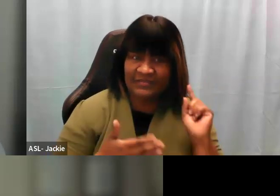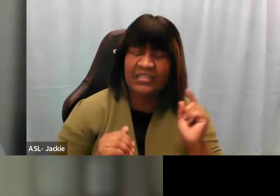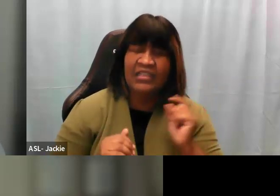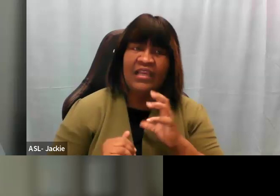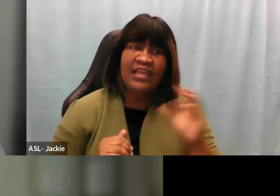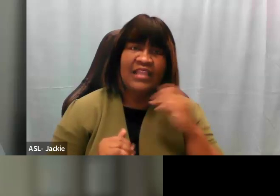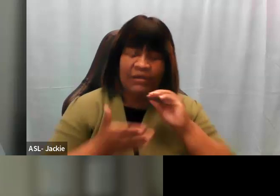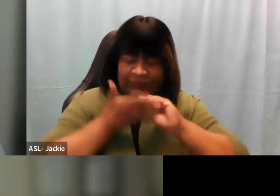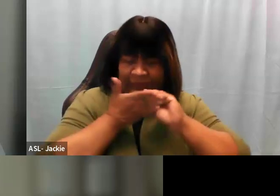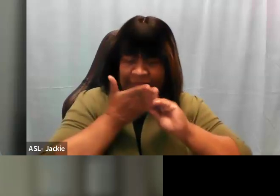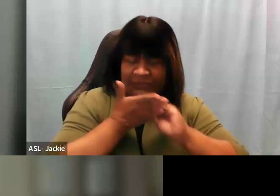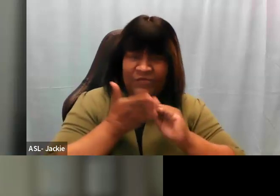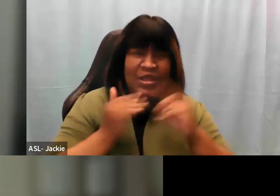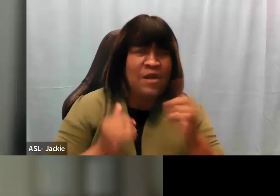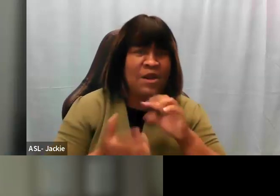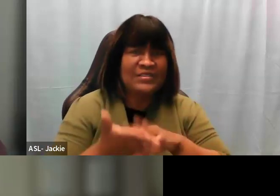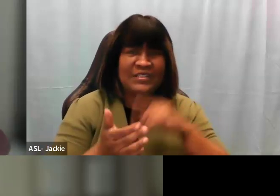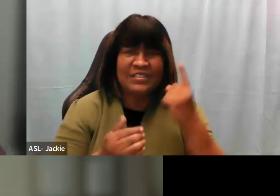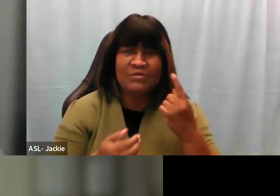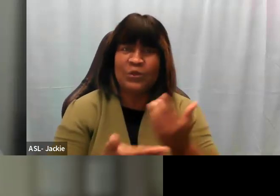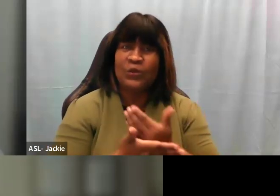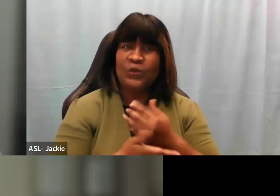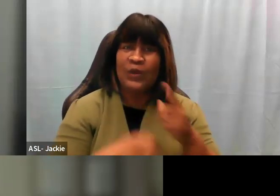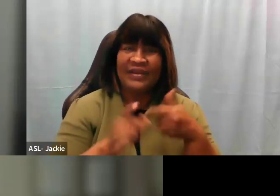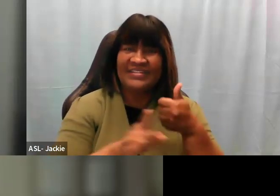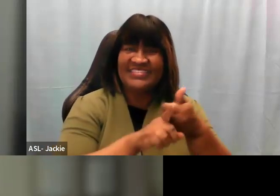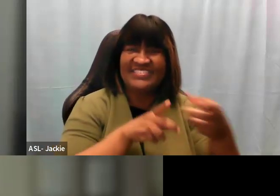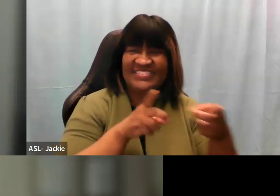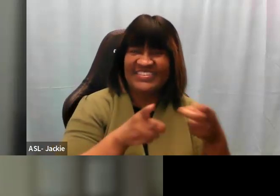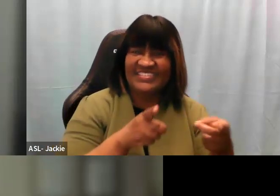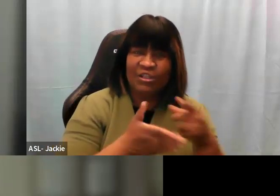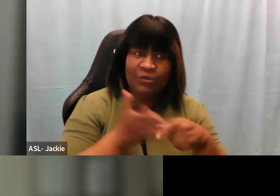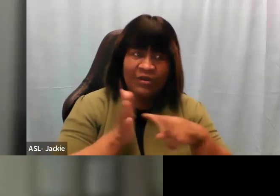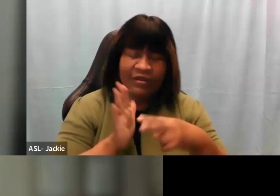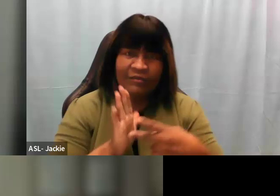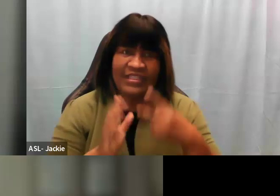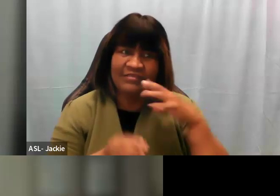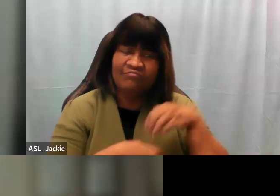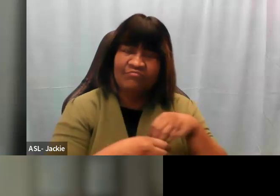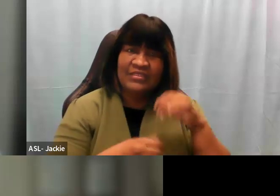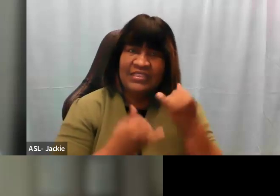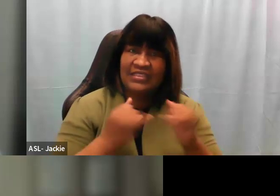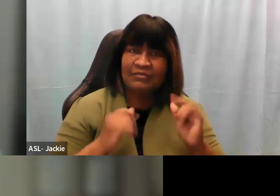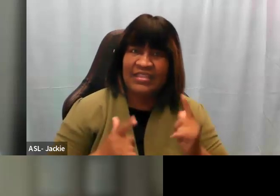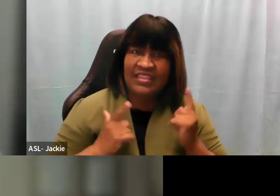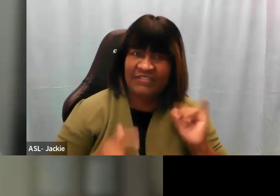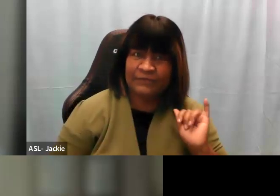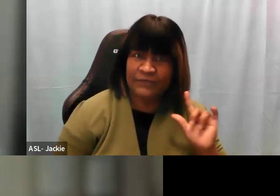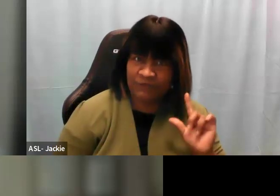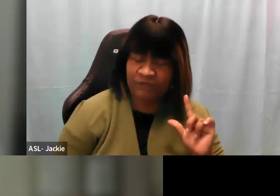furiously because I'm always learning something new about self-direction and what that looks like in independent living. There's a